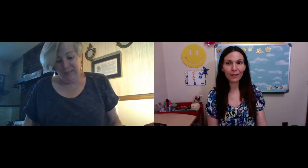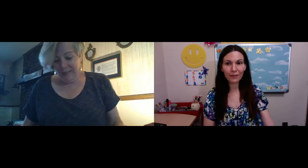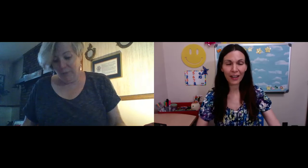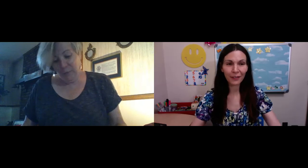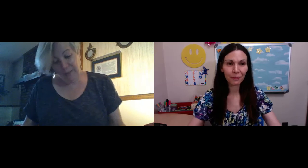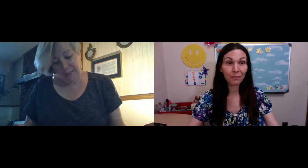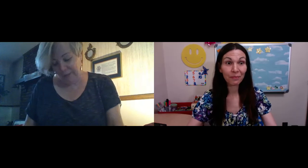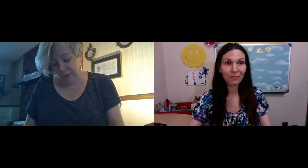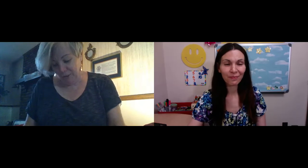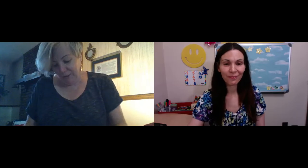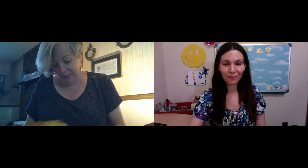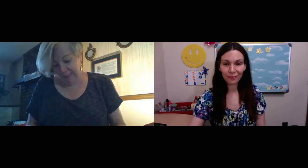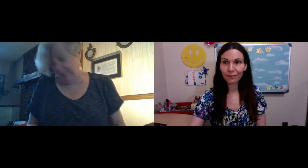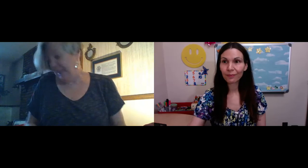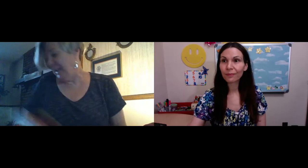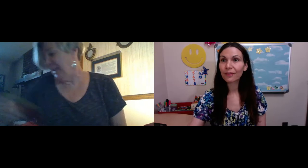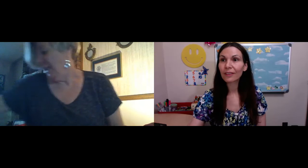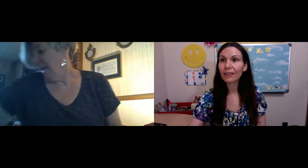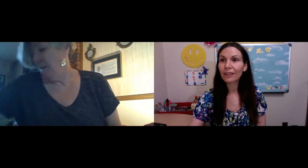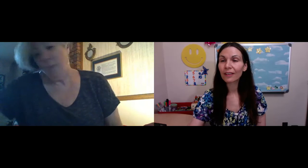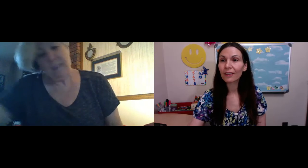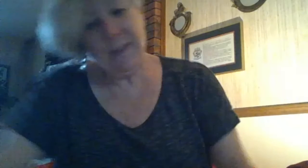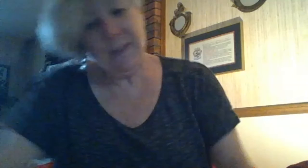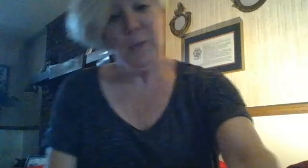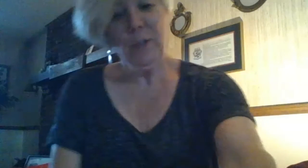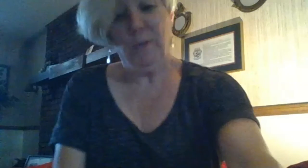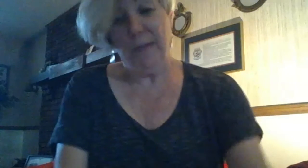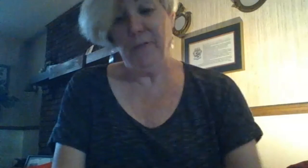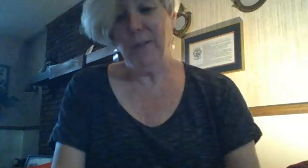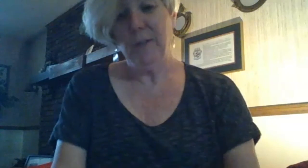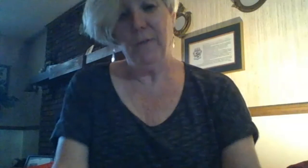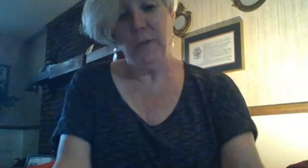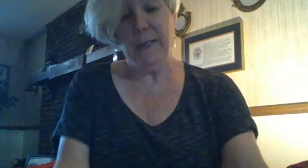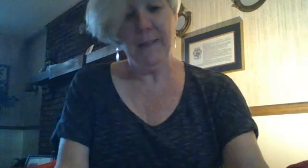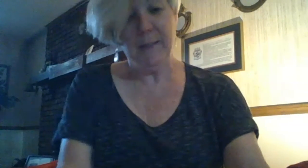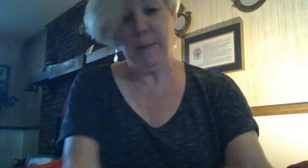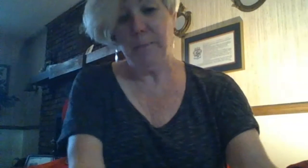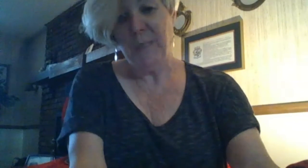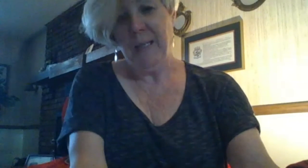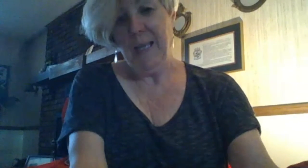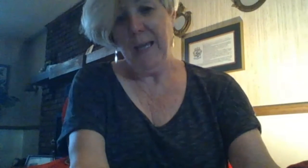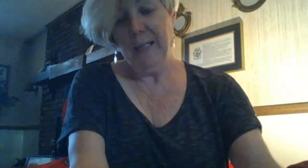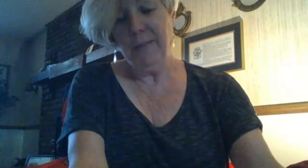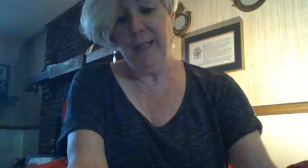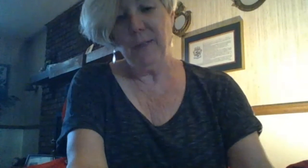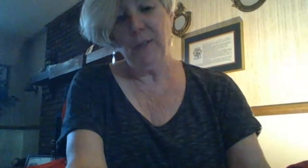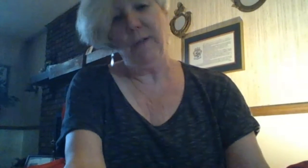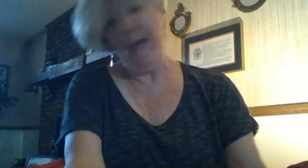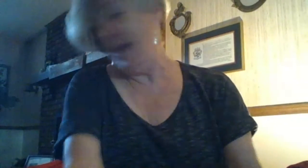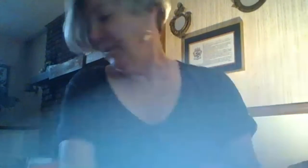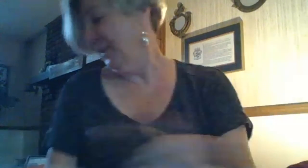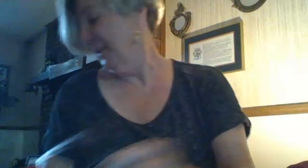All right, so we're going to finish today. I wanted to do a craft for us, and I found